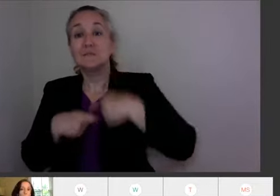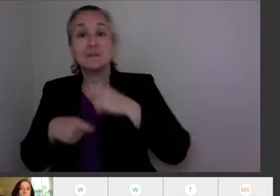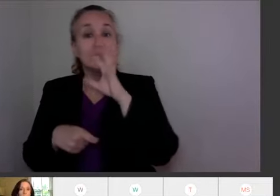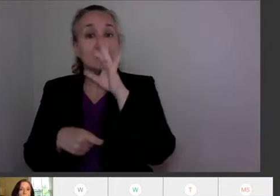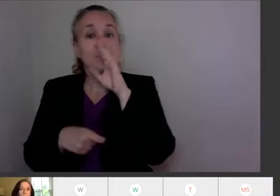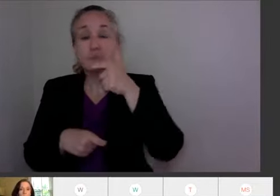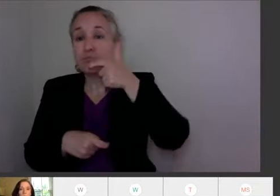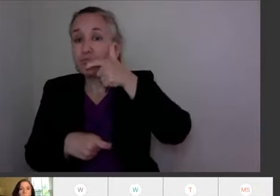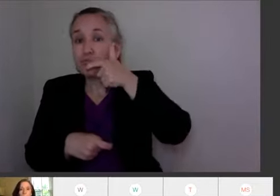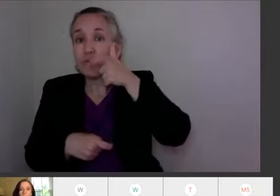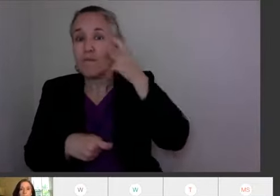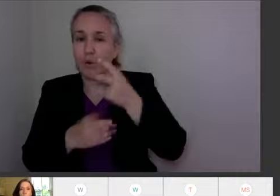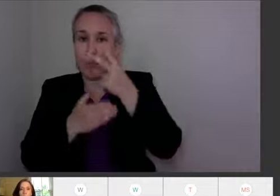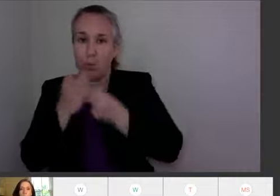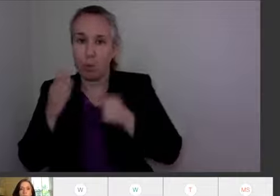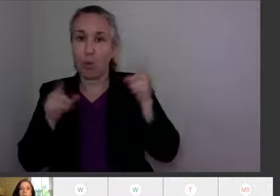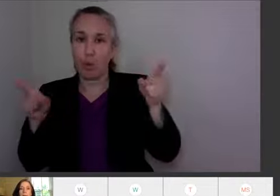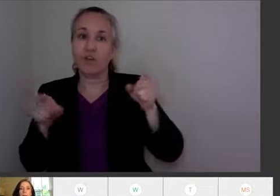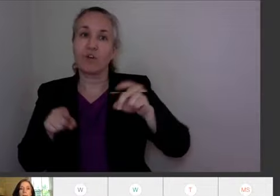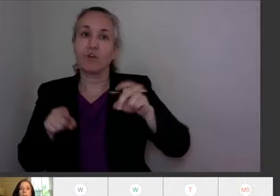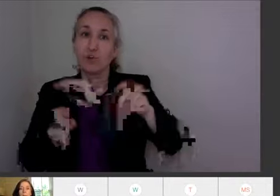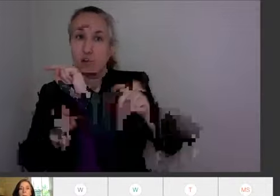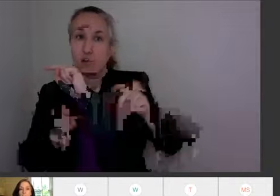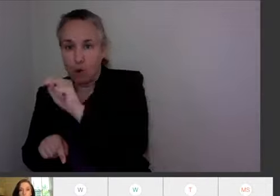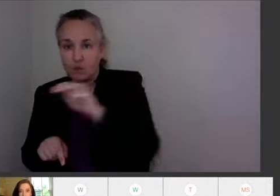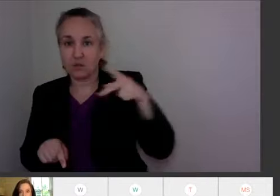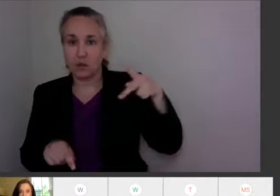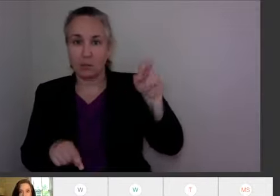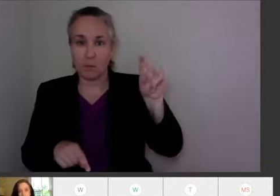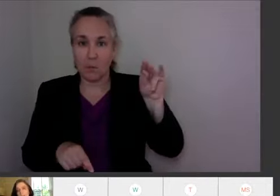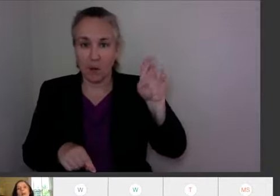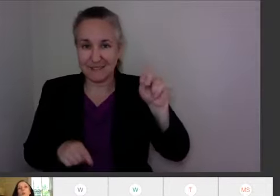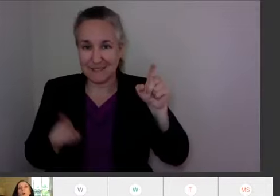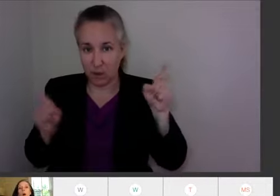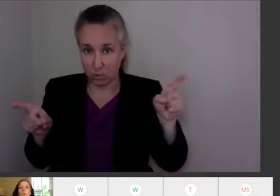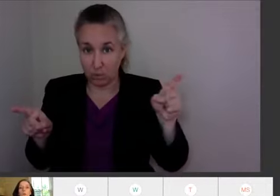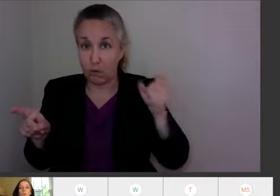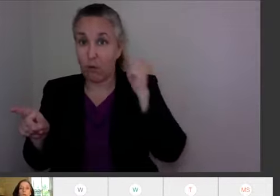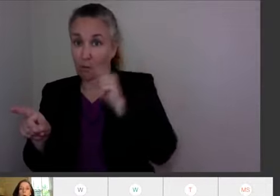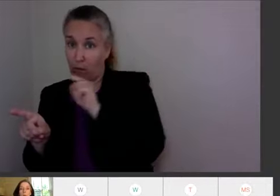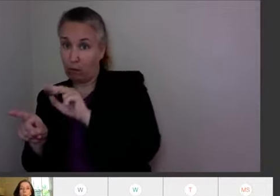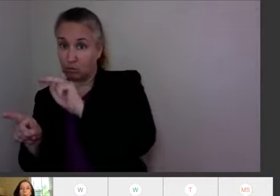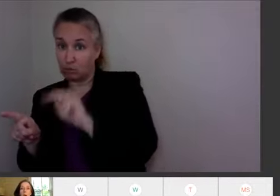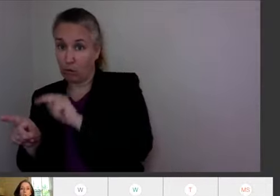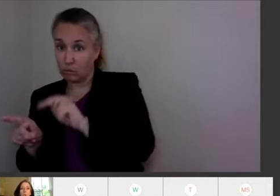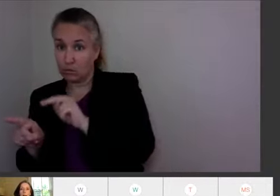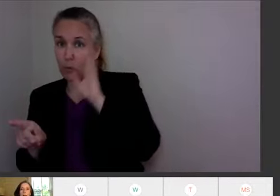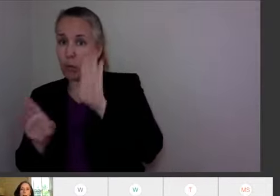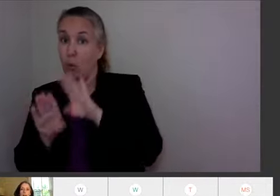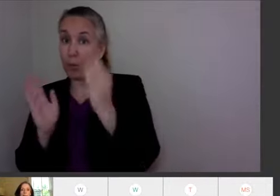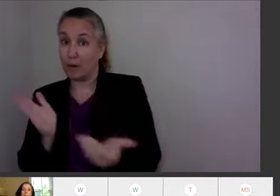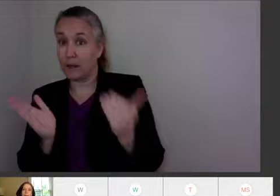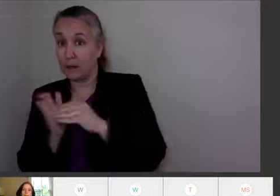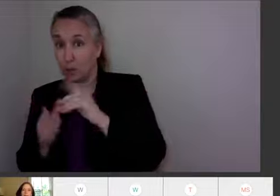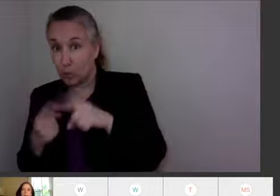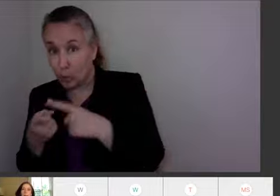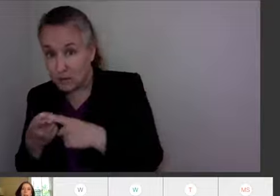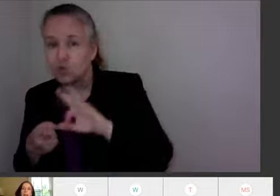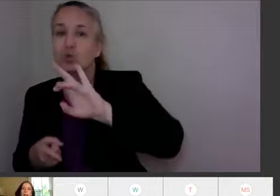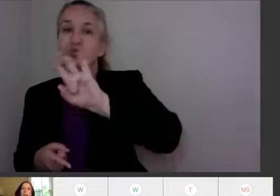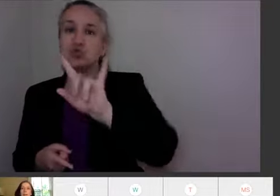at both Norristown and Pottstown, and the Norristown site will also reopen on July the